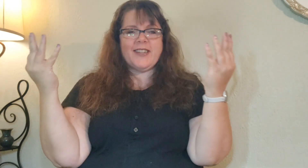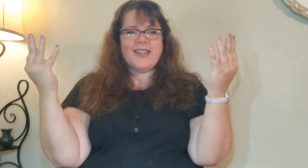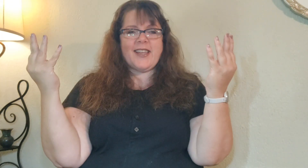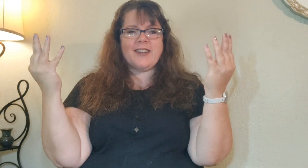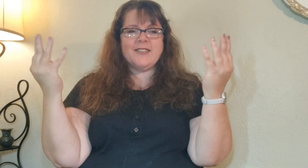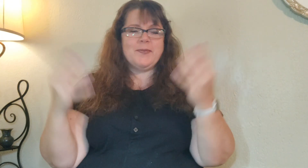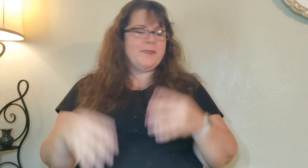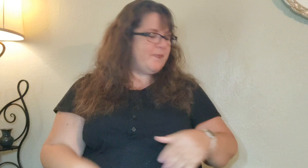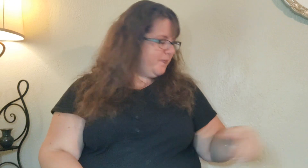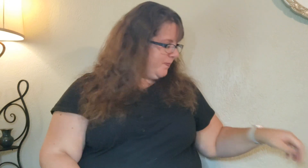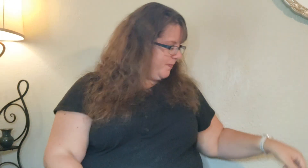and out.